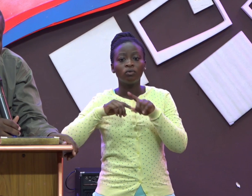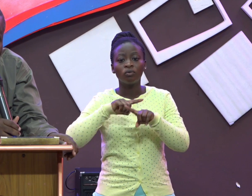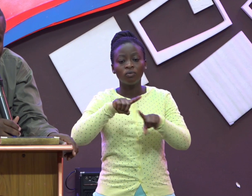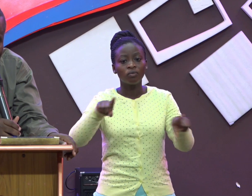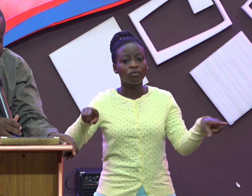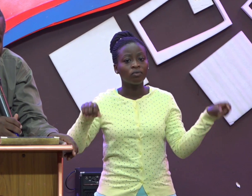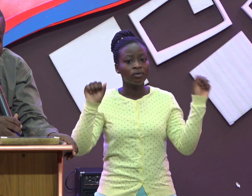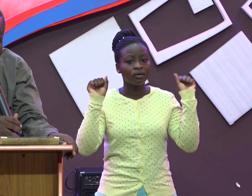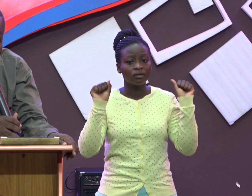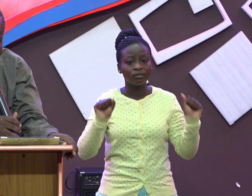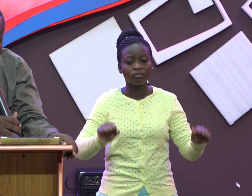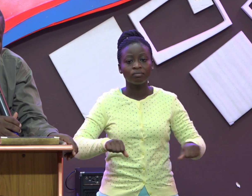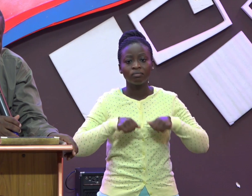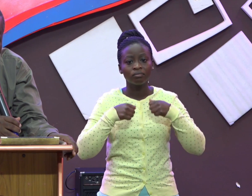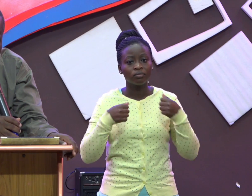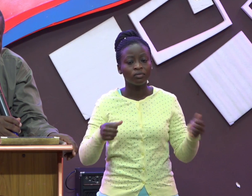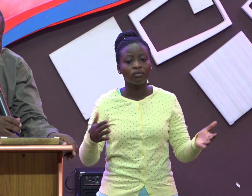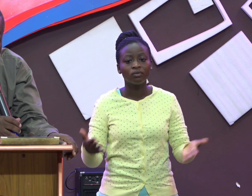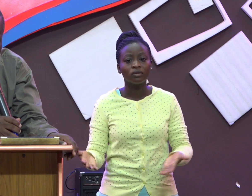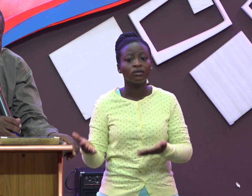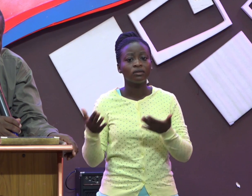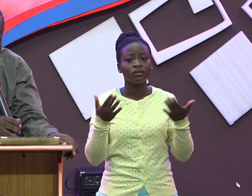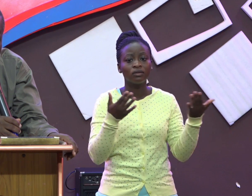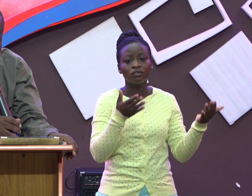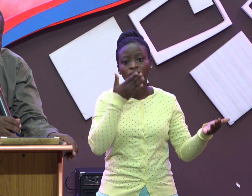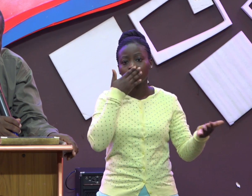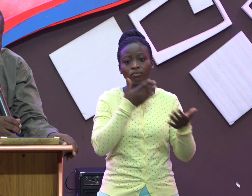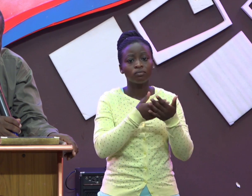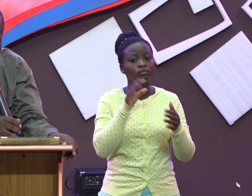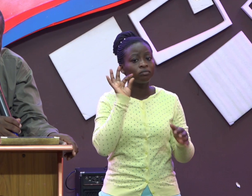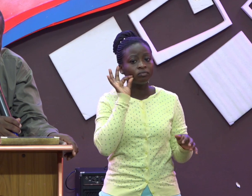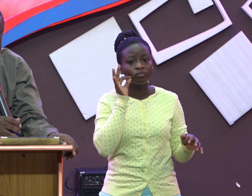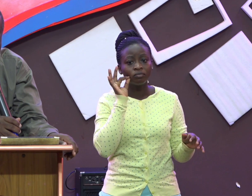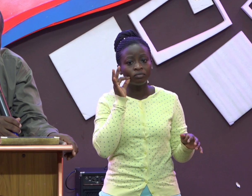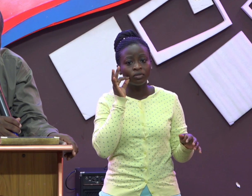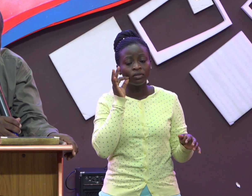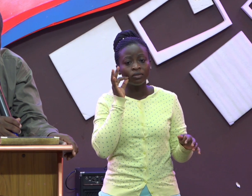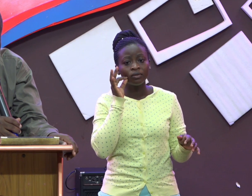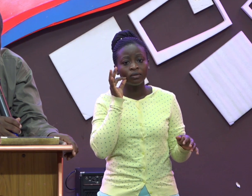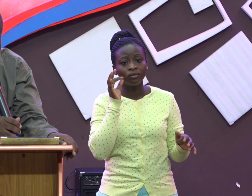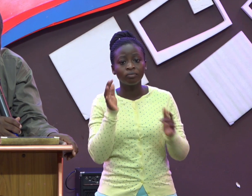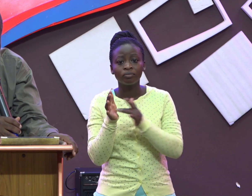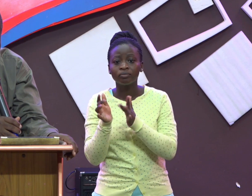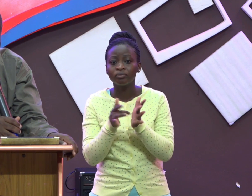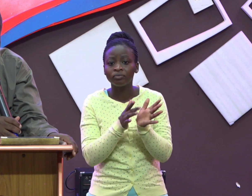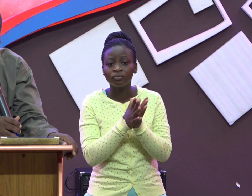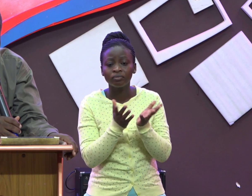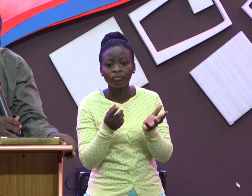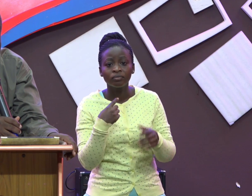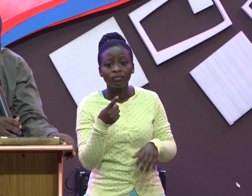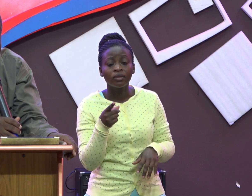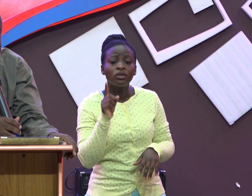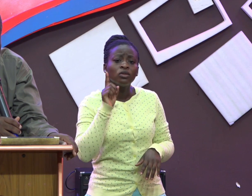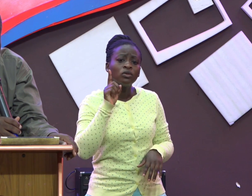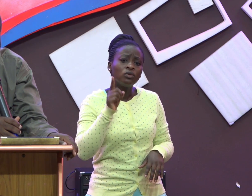all those fruits cannot be manifested. You did not choose me, but I chose you, and I appointed